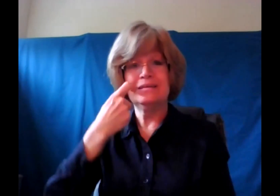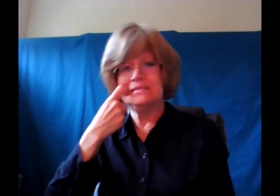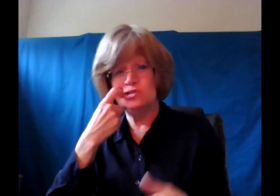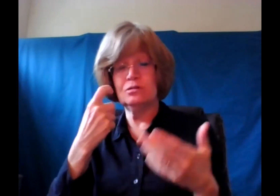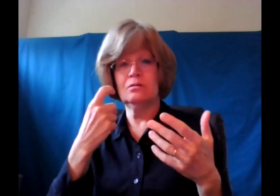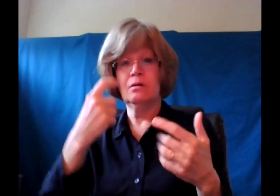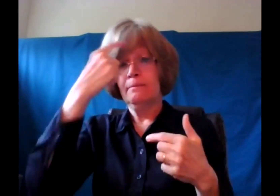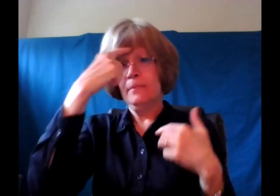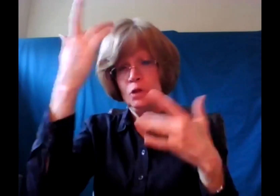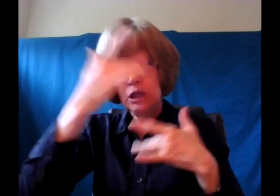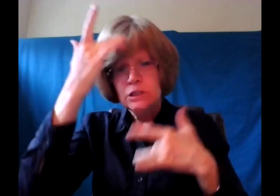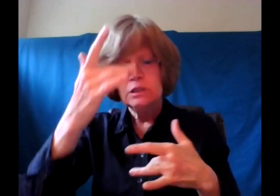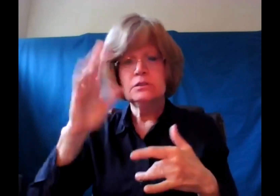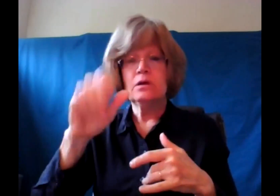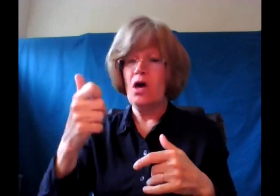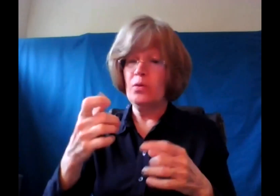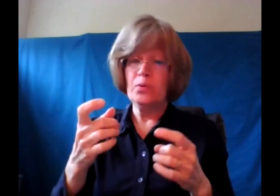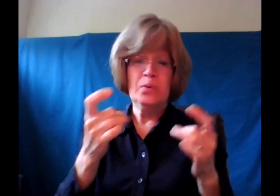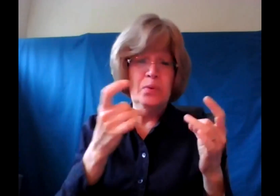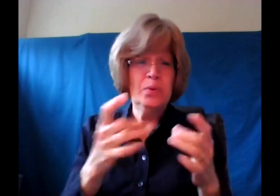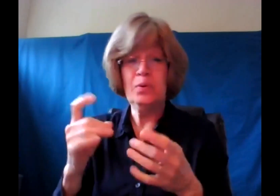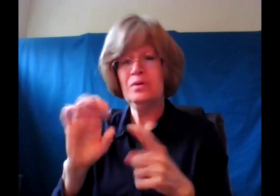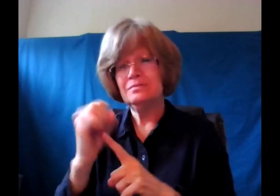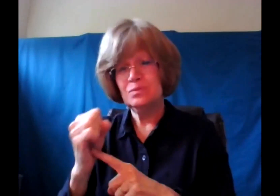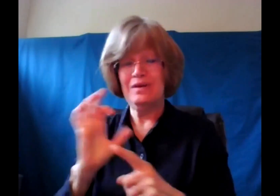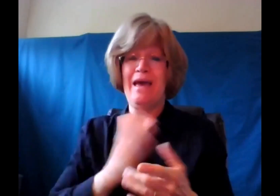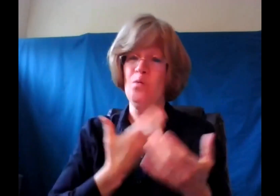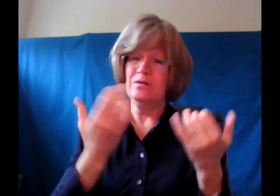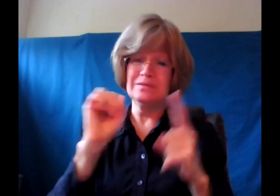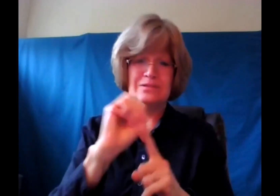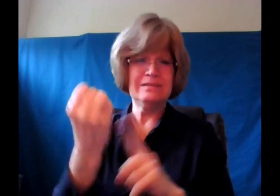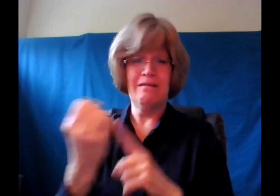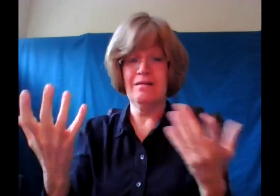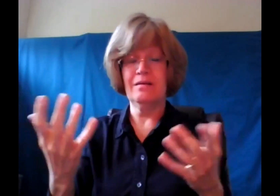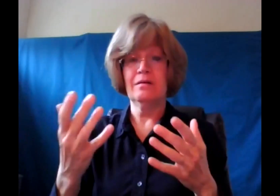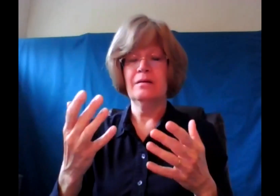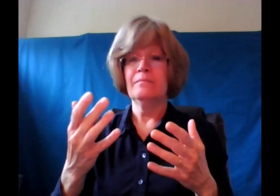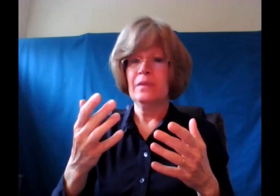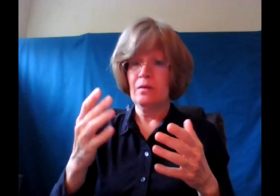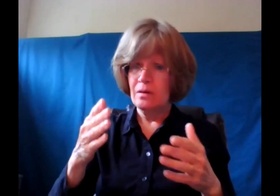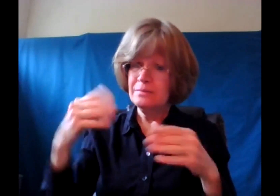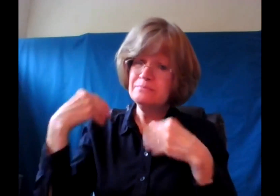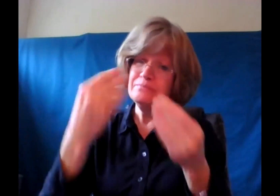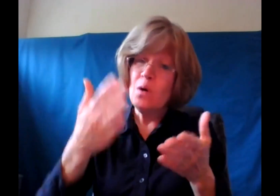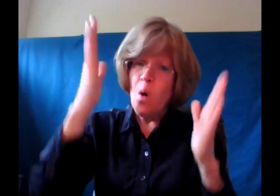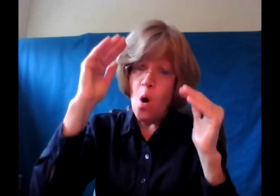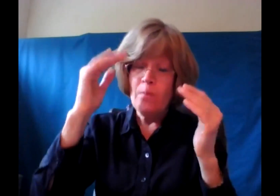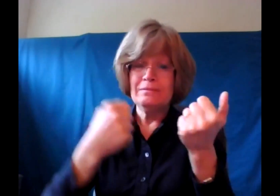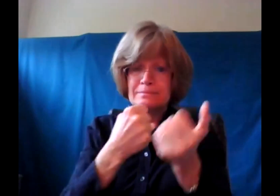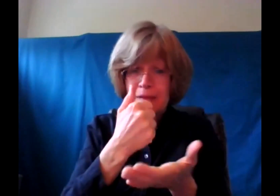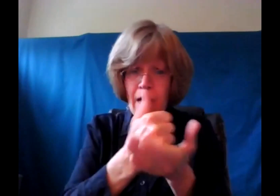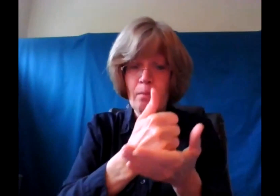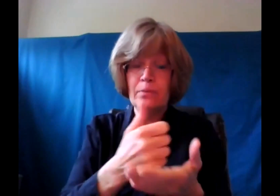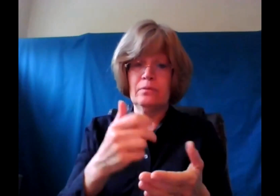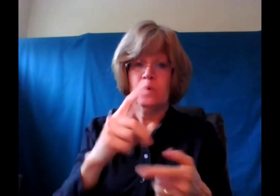addiction, mental illness, and other miseries of our current society. Open pathways to hope and assistance in their